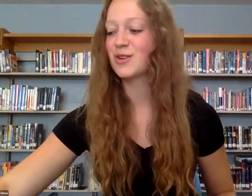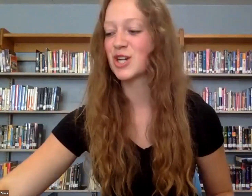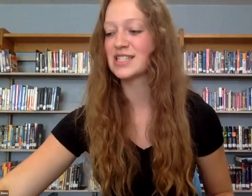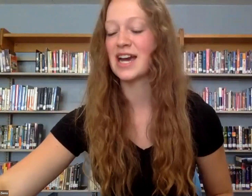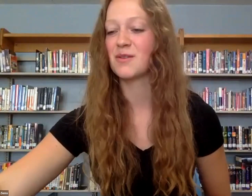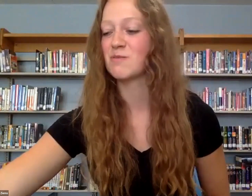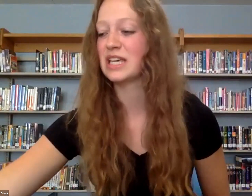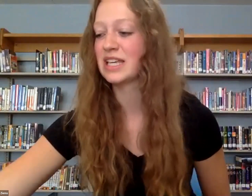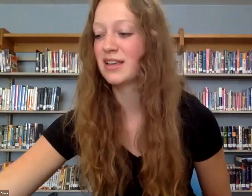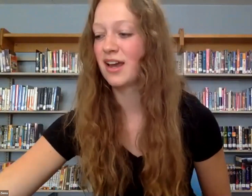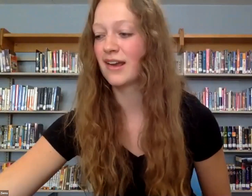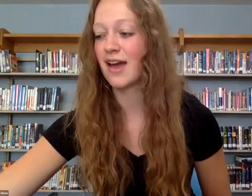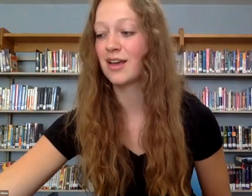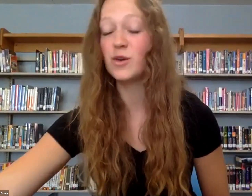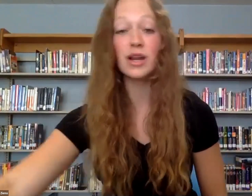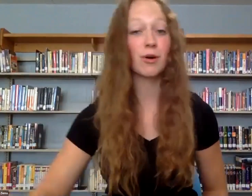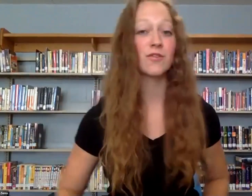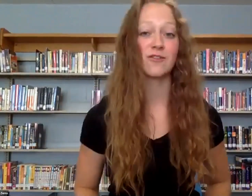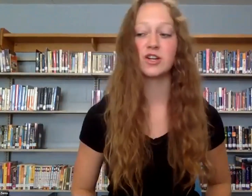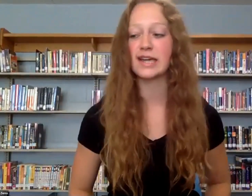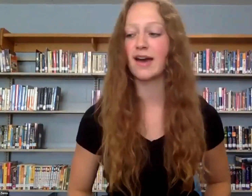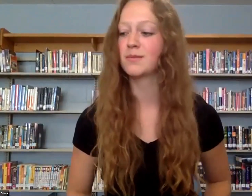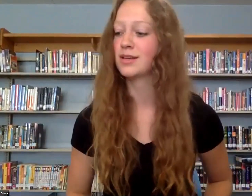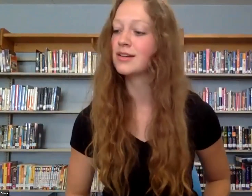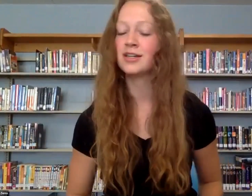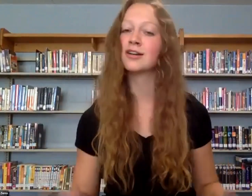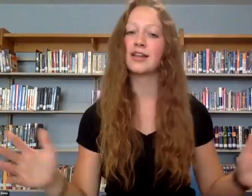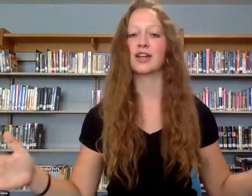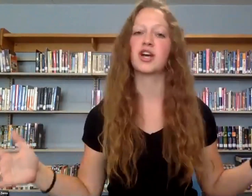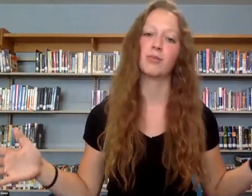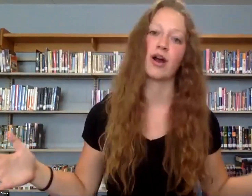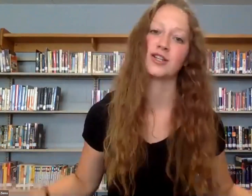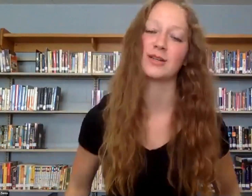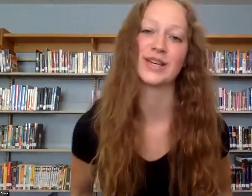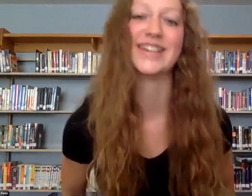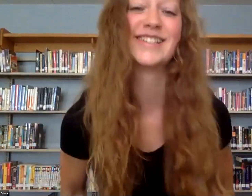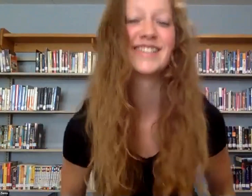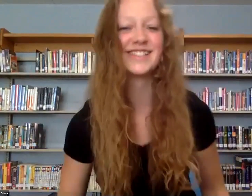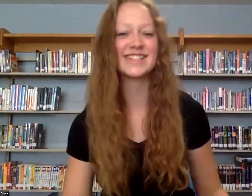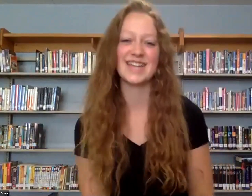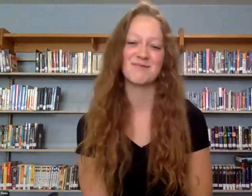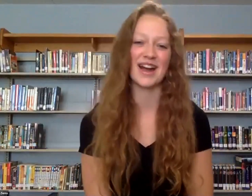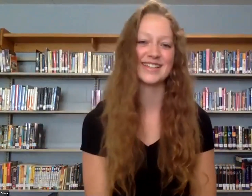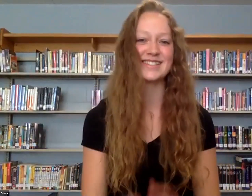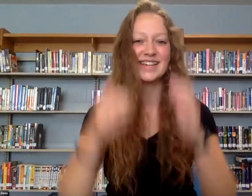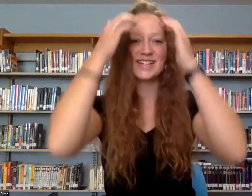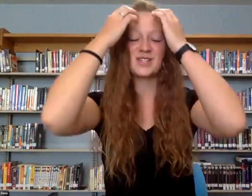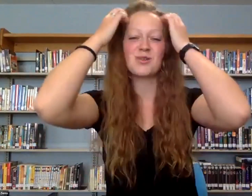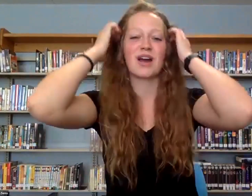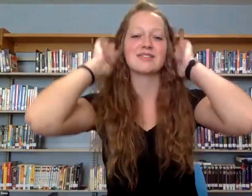try to sign it with me. And again, if you get it perfect the first time, you're like a child prodigy, because this is going to take practice. So you can practice on